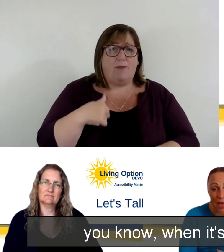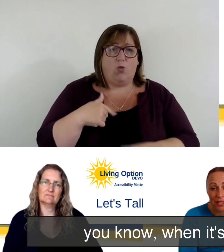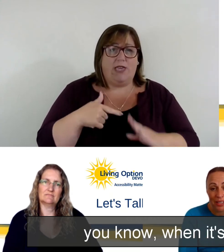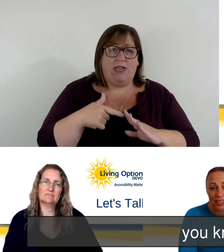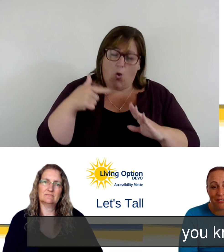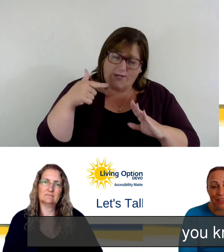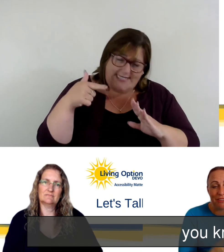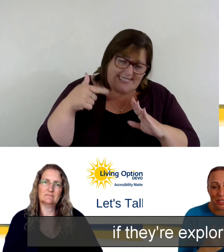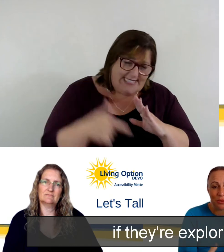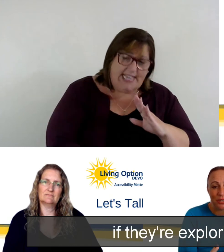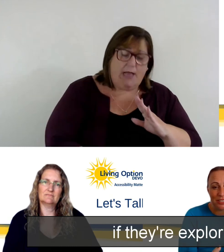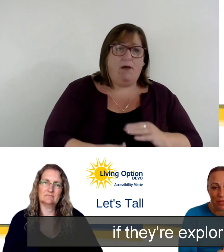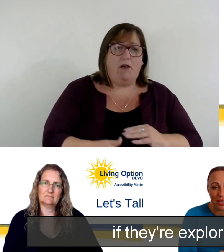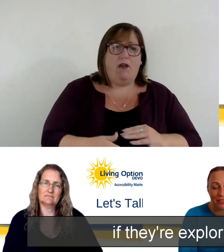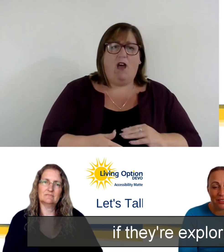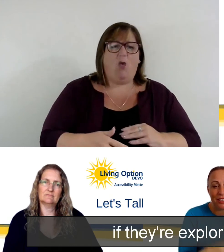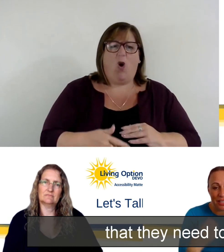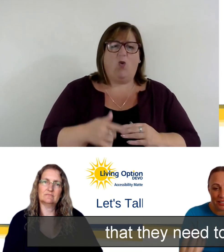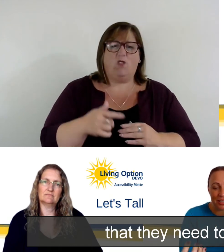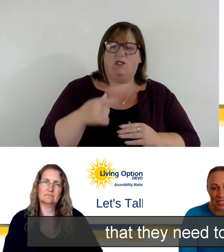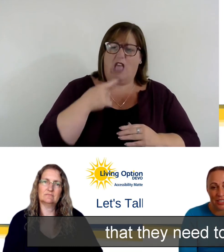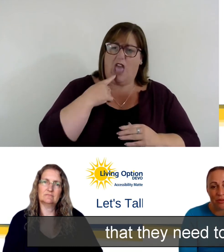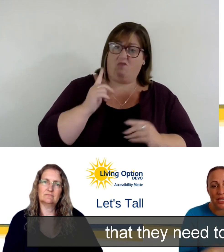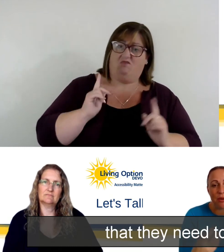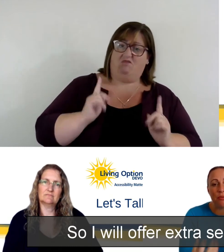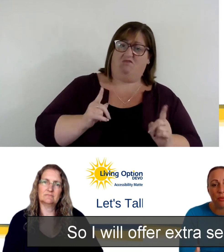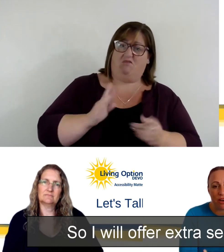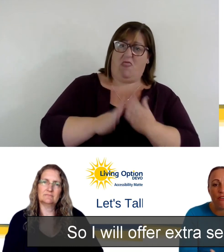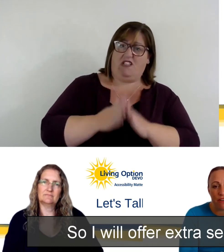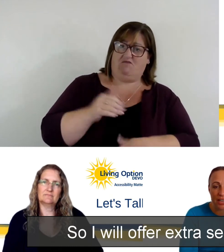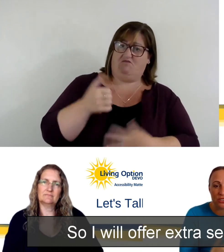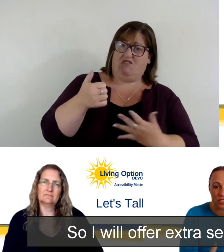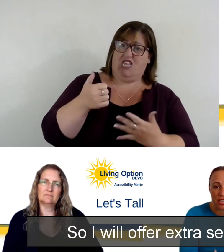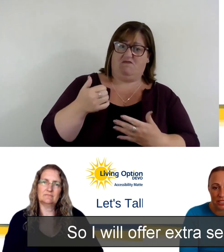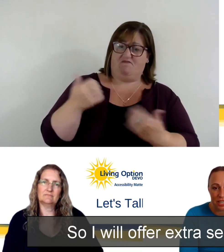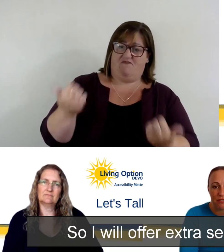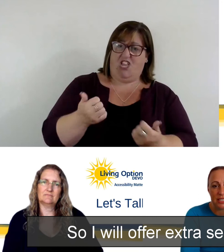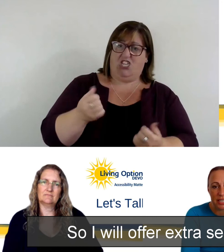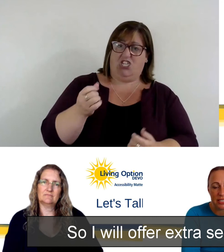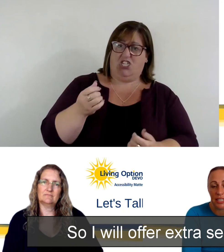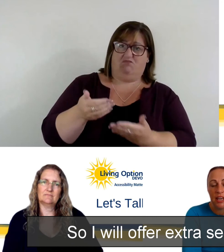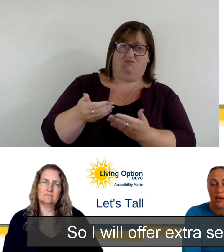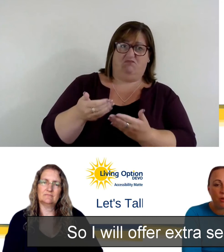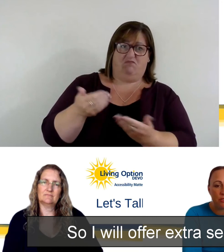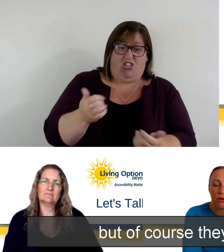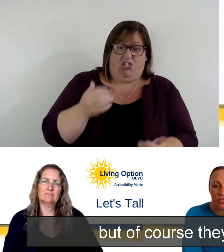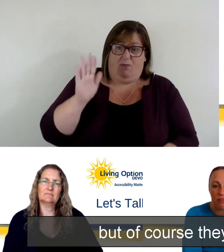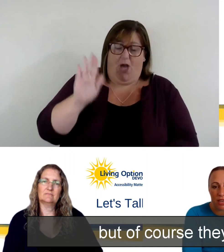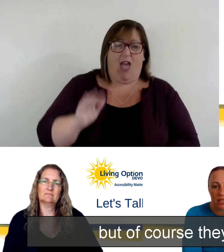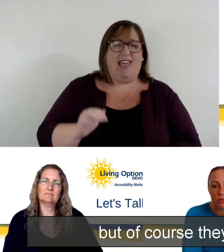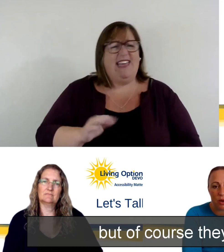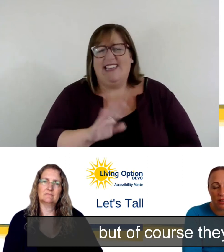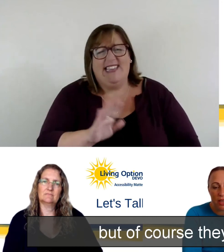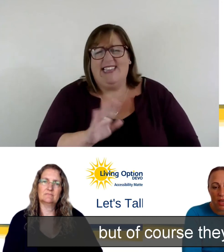harmful for them, you know, if they're exploring something that they need to continue with. So I will offer extra sessions if it's needed, but of course